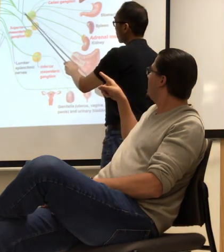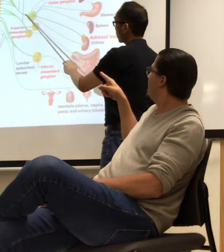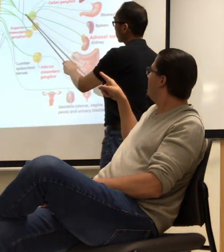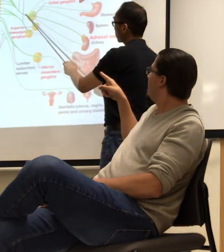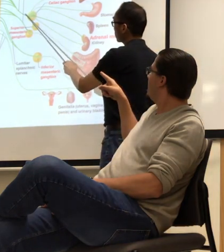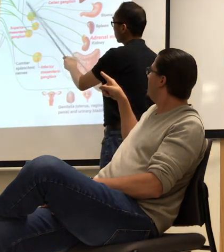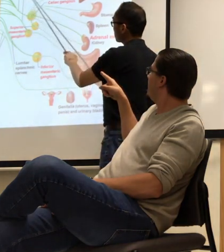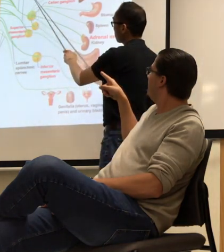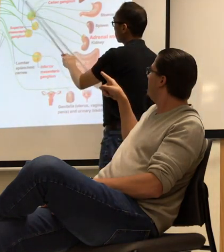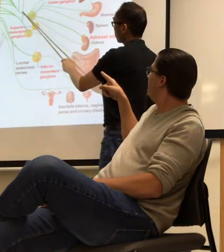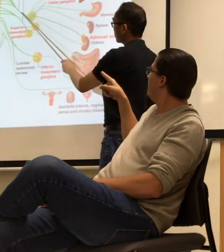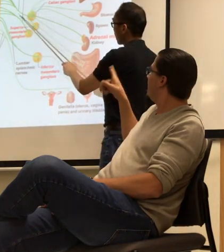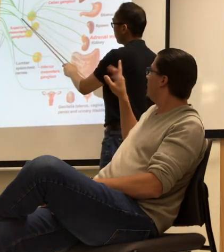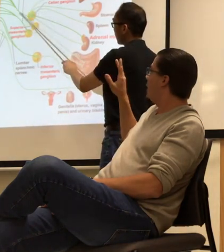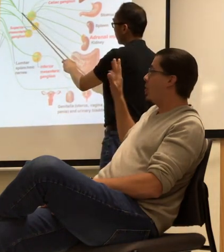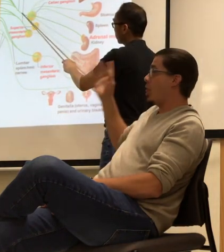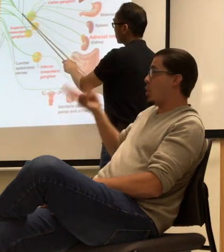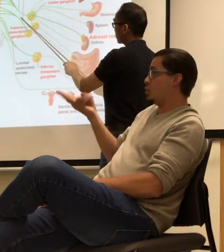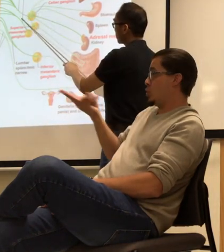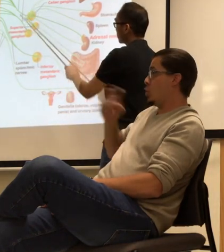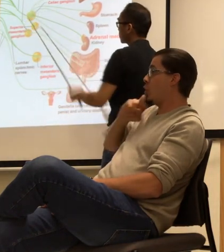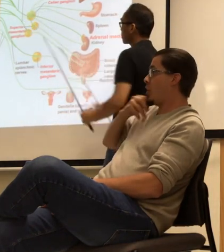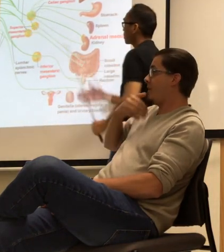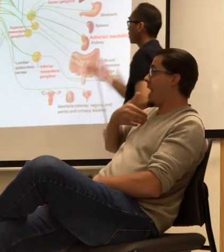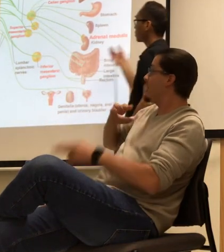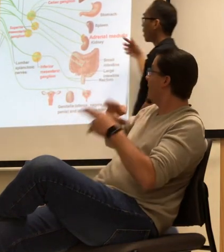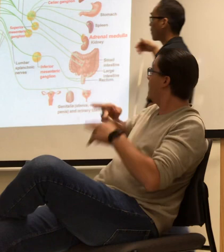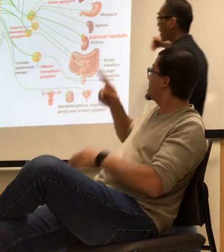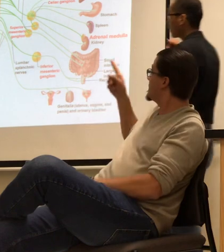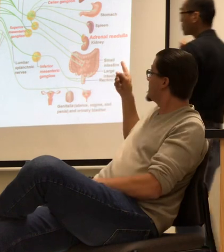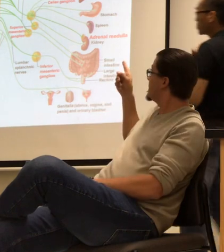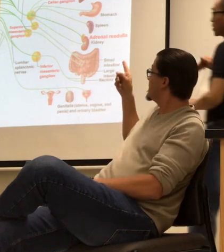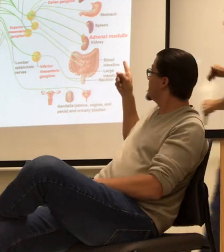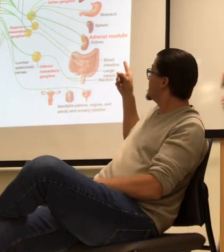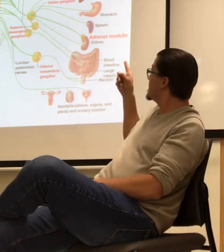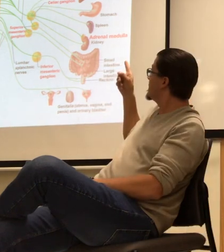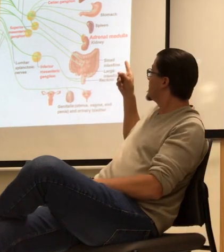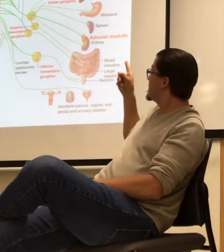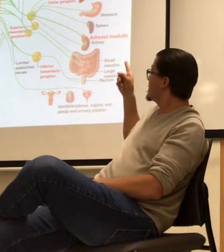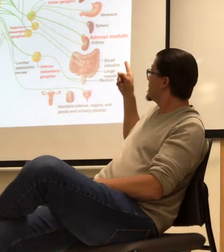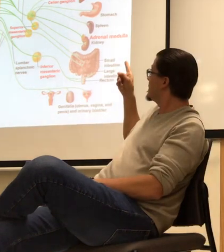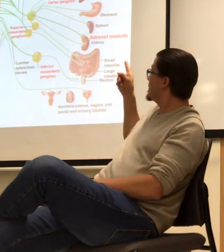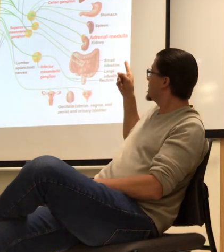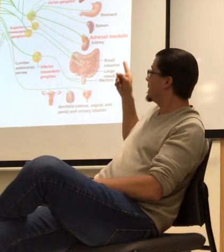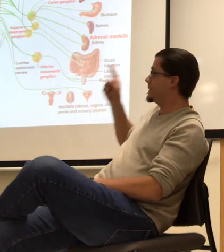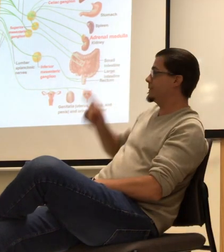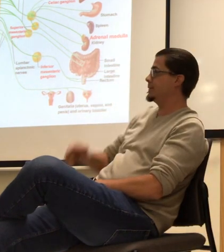Here and here. So these nerves have names. So on my illustration,